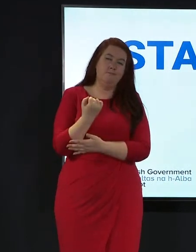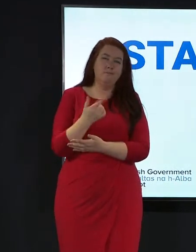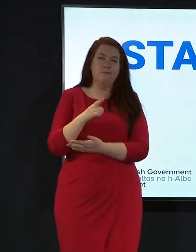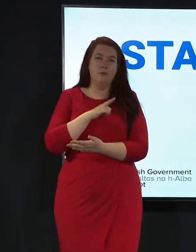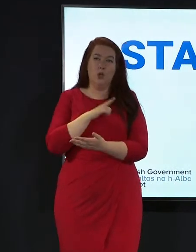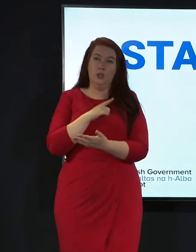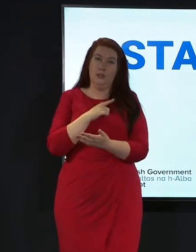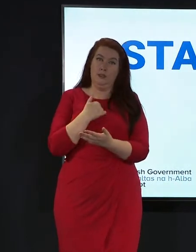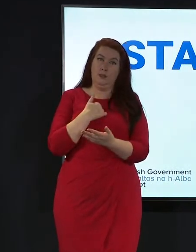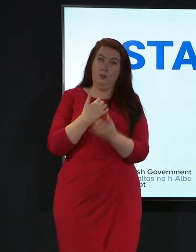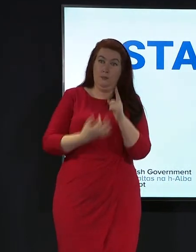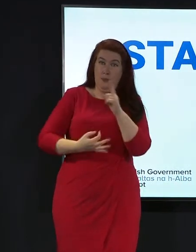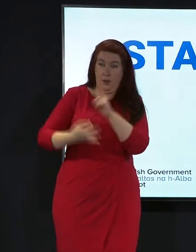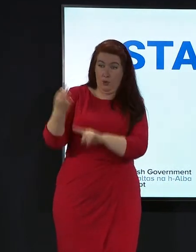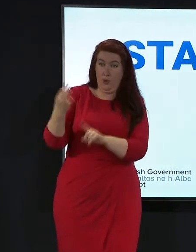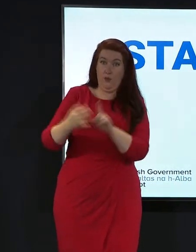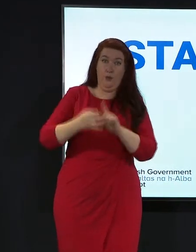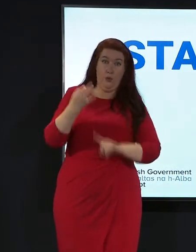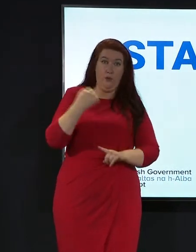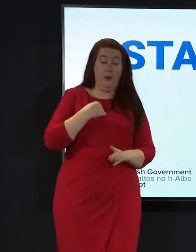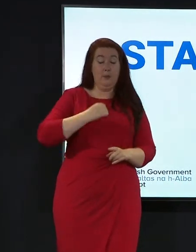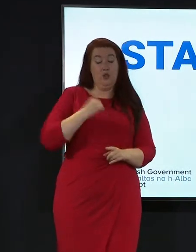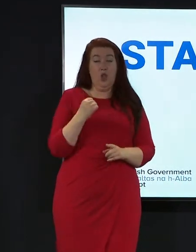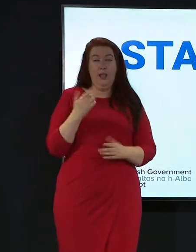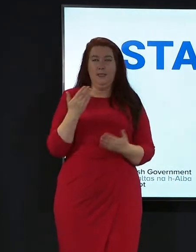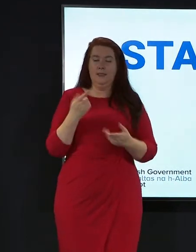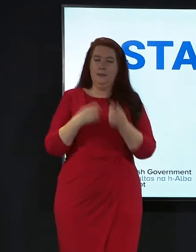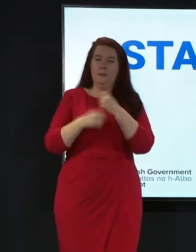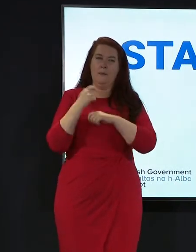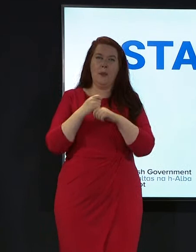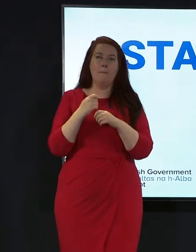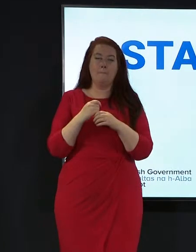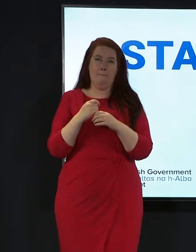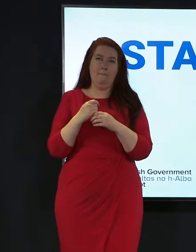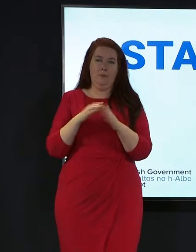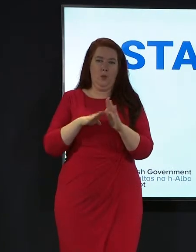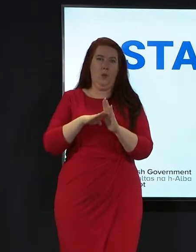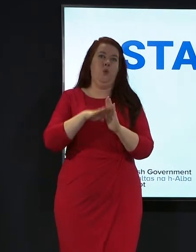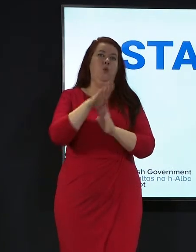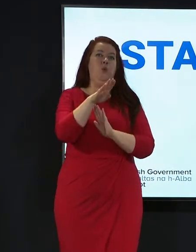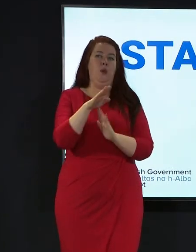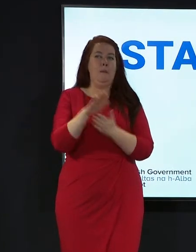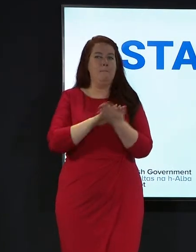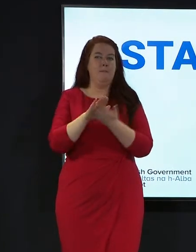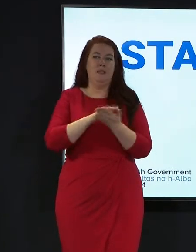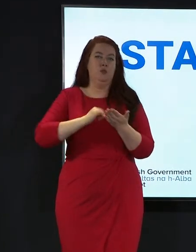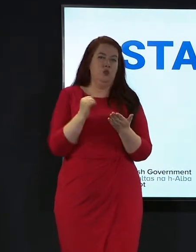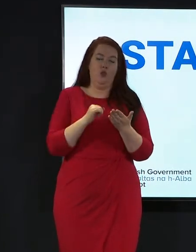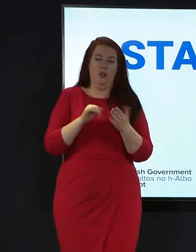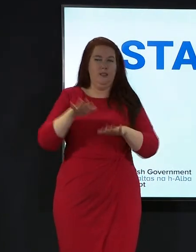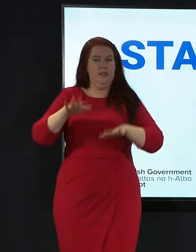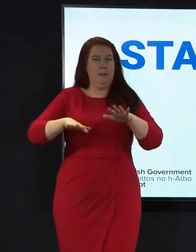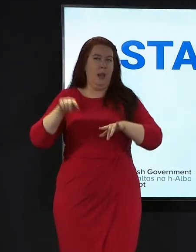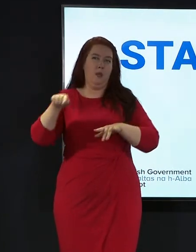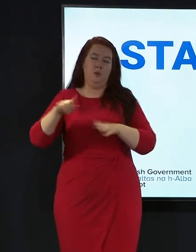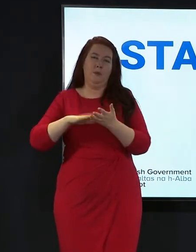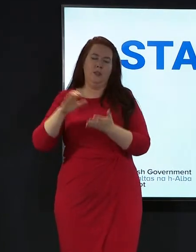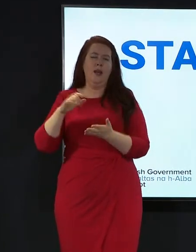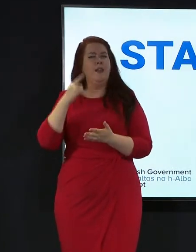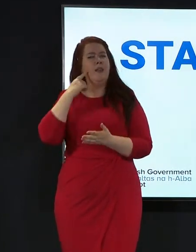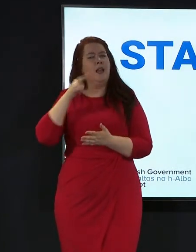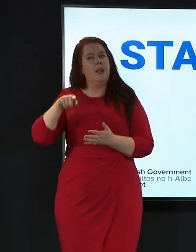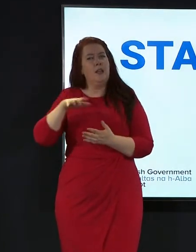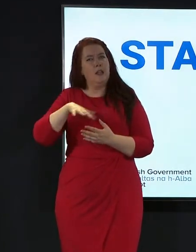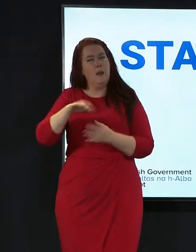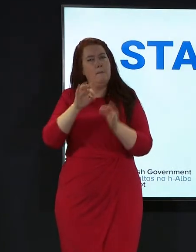of improvements either in Manchester or Salford in Scotland, but because the recent increase in cases in Scotland. In Bolton, I think there has